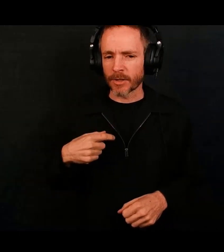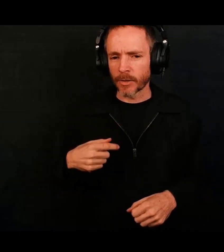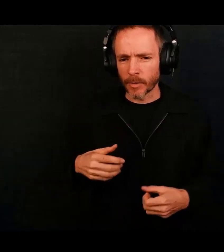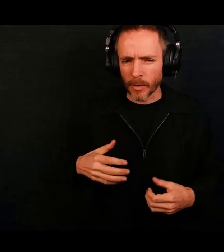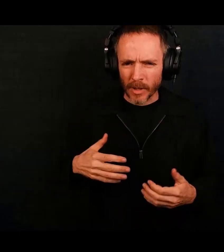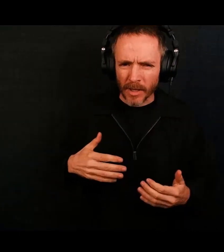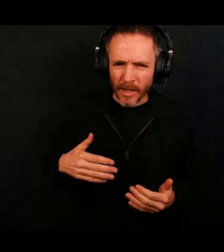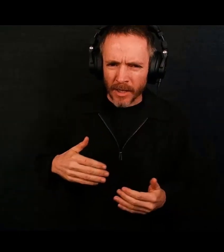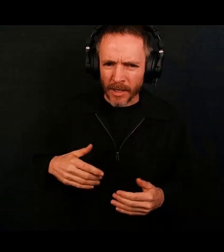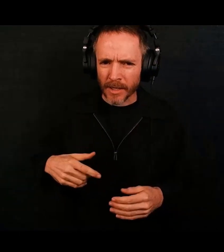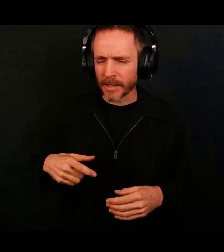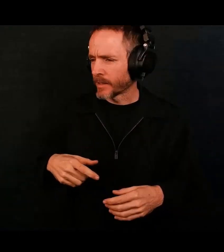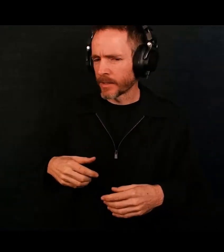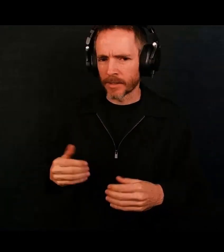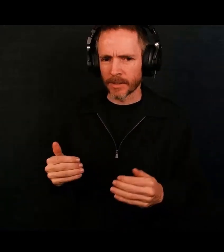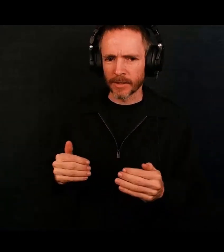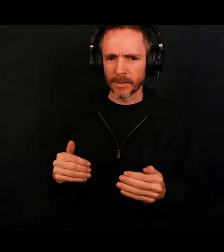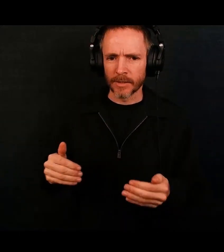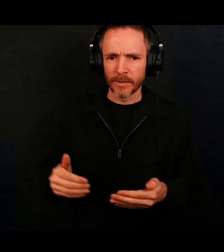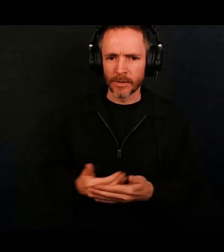Okay, so